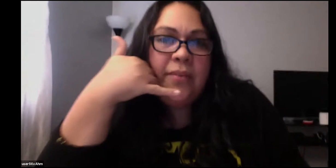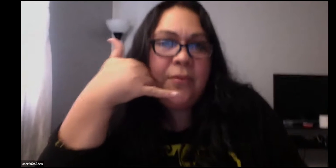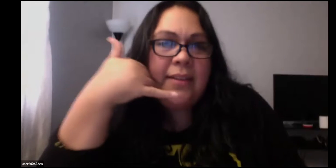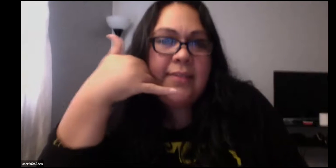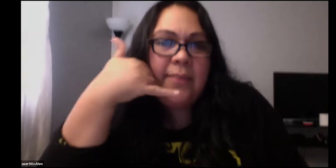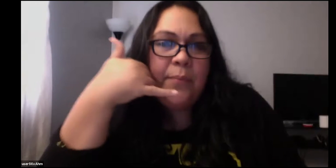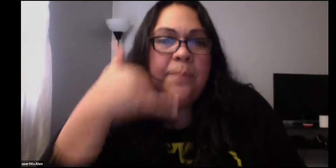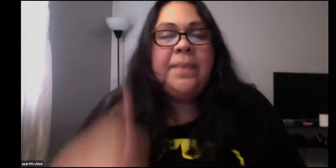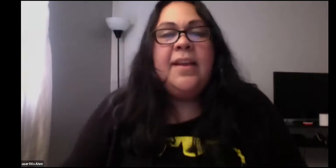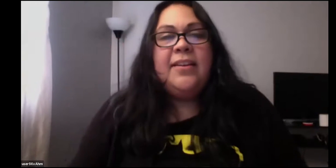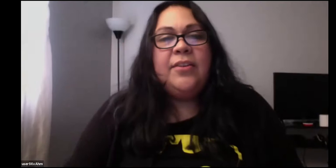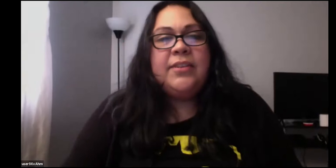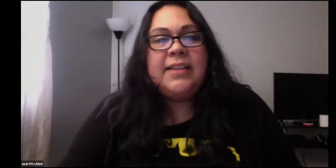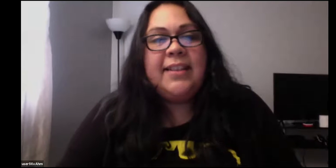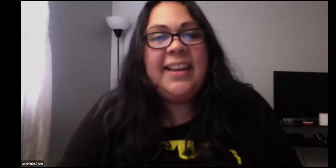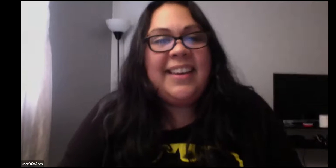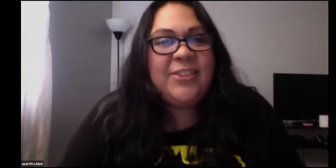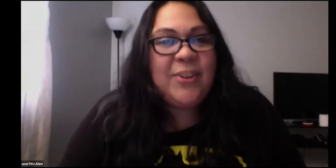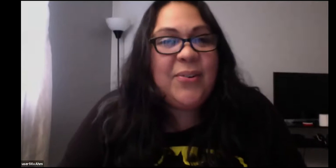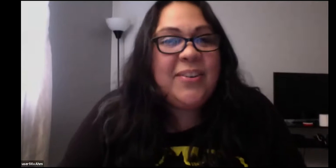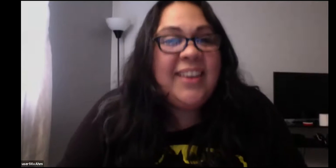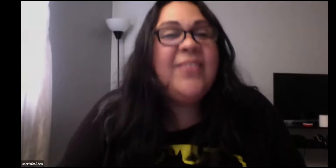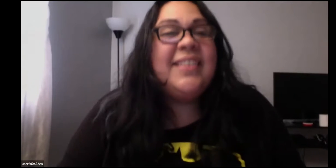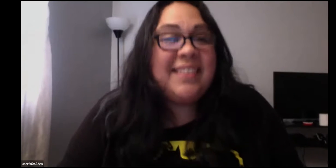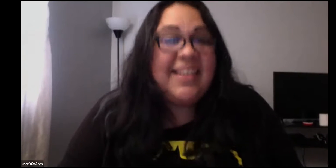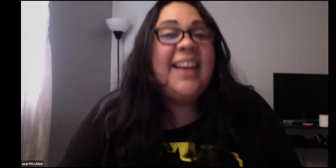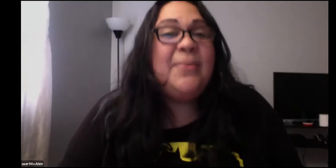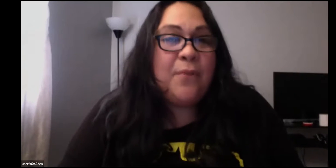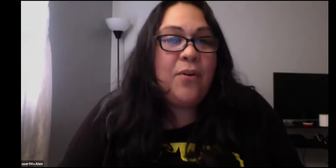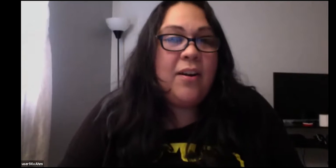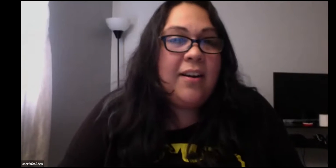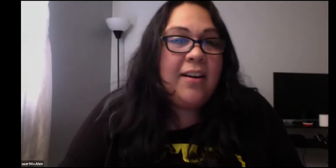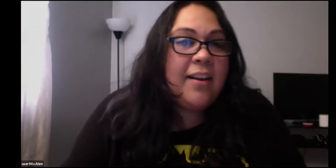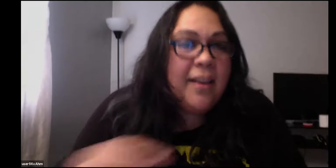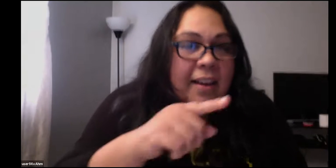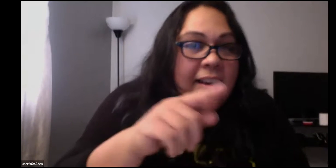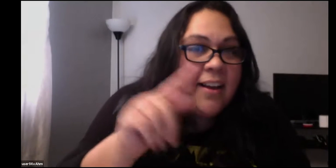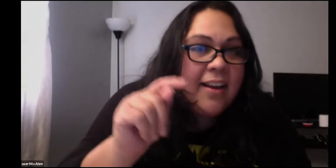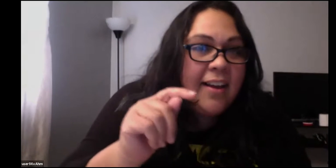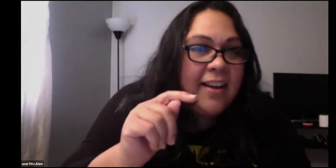really simple. Another sign that he showed was the sign for,